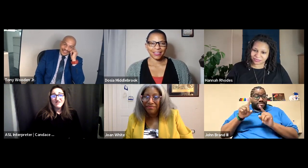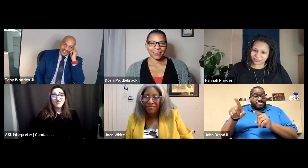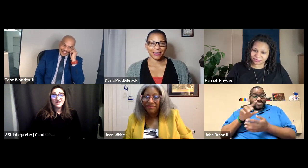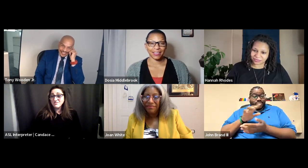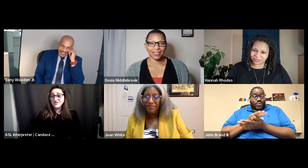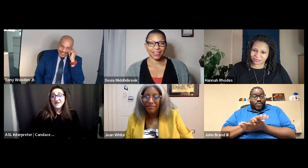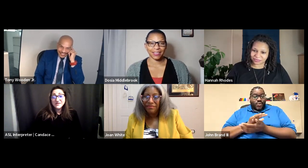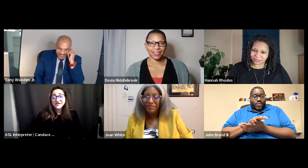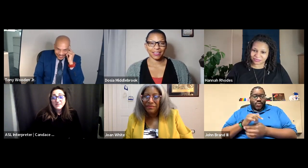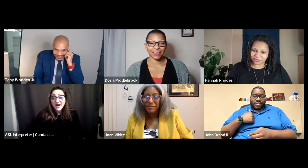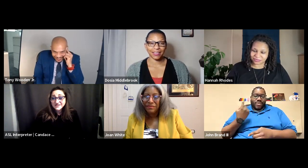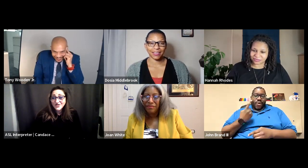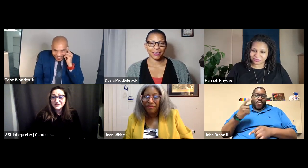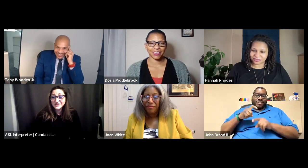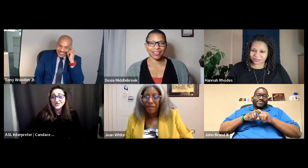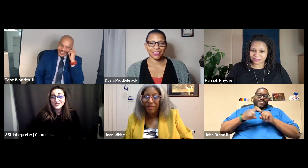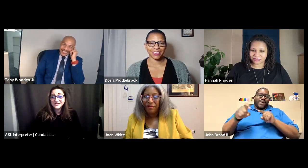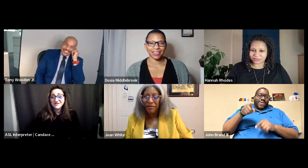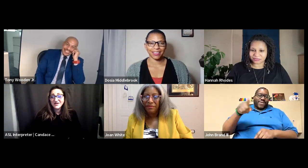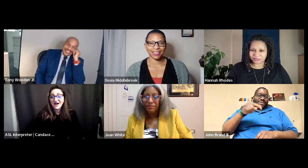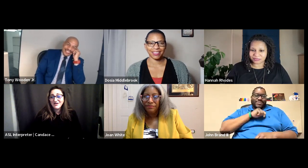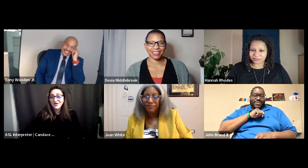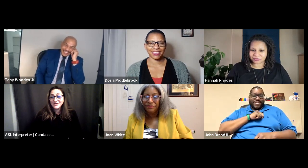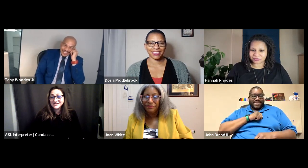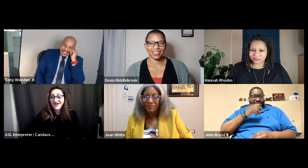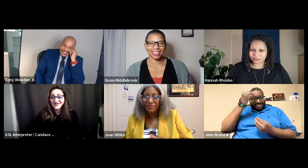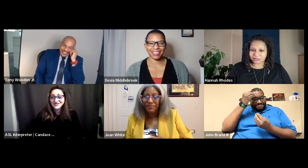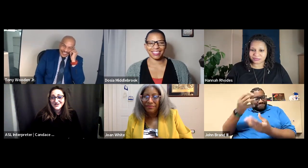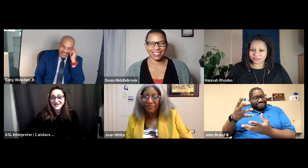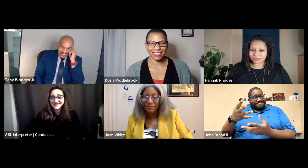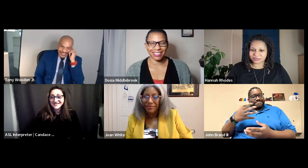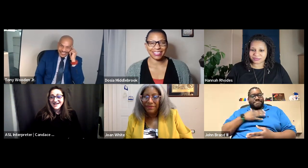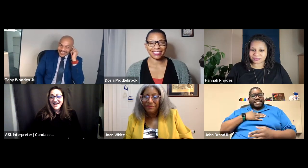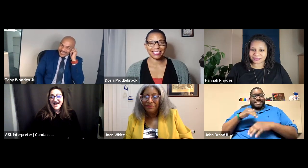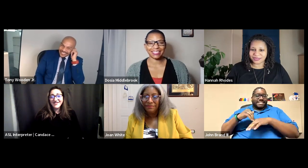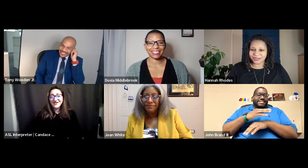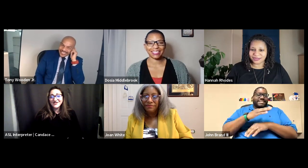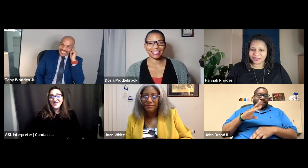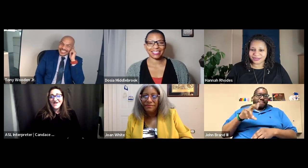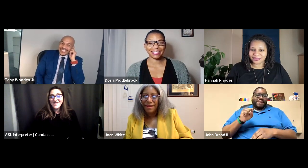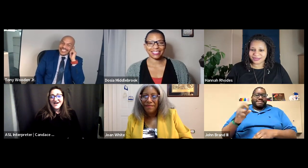For example, if I missed the bus going to school or something, I'd always call Doris and let her know